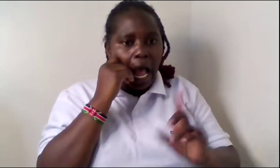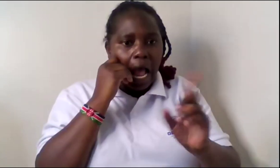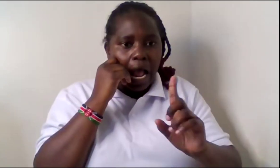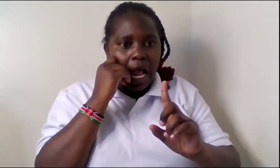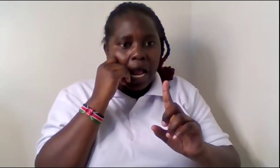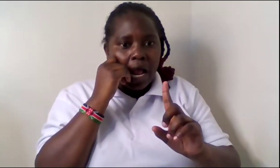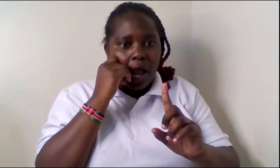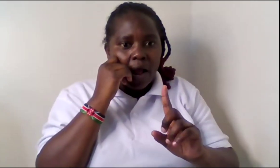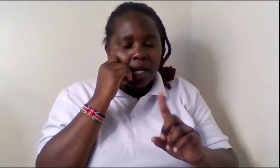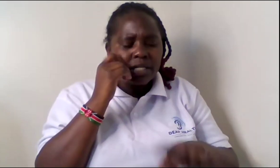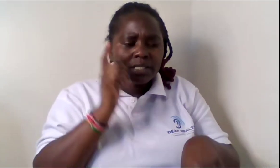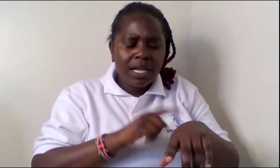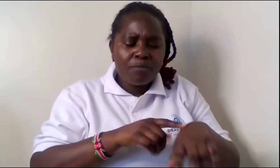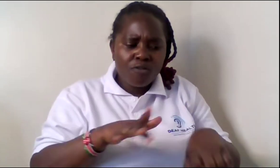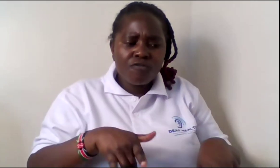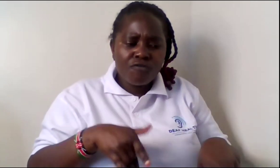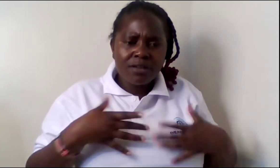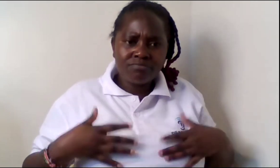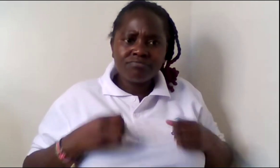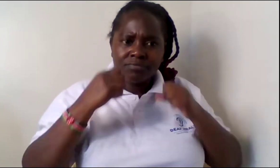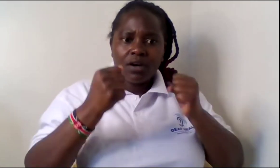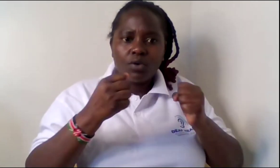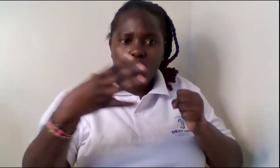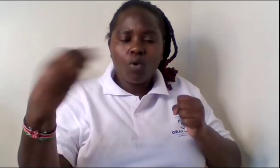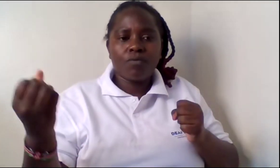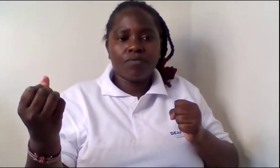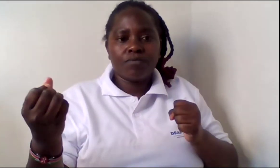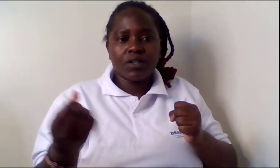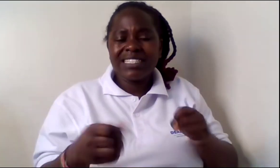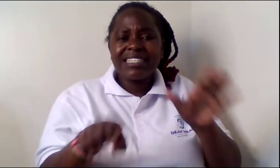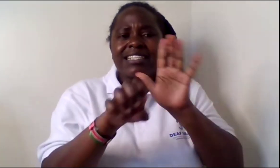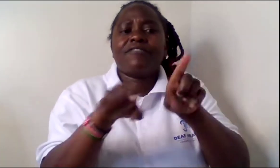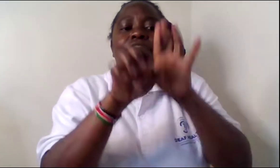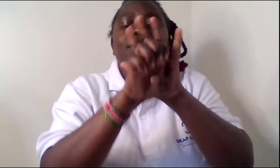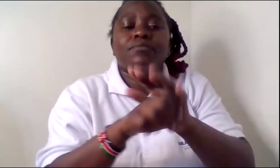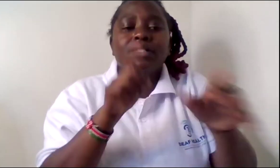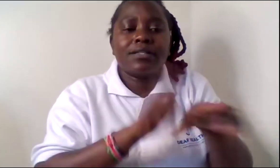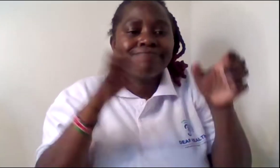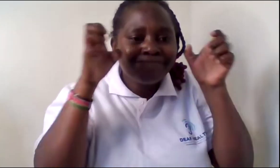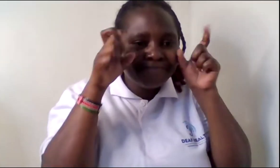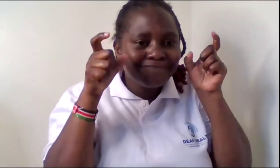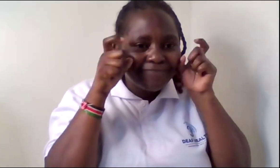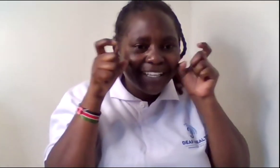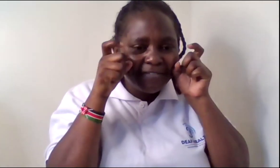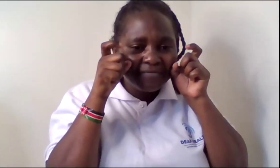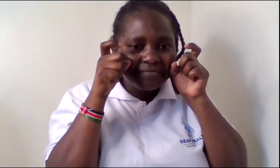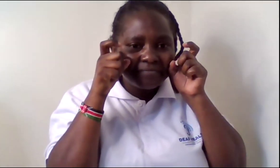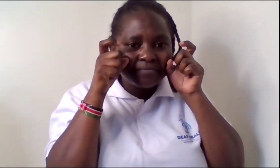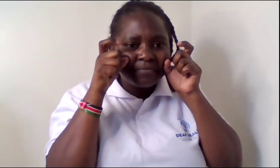feeling well. A good example is HIV. When someone has HIV, they can go almost 11 years with no